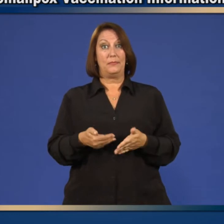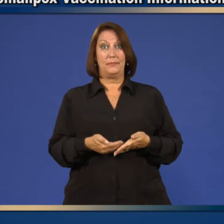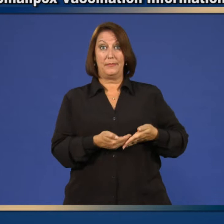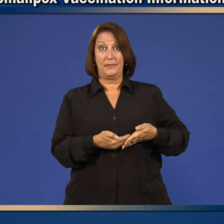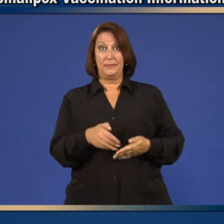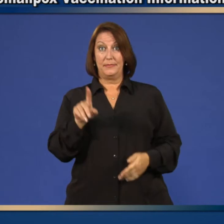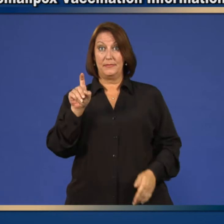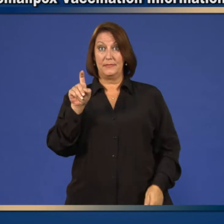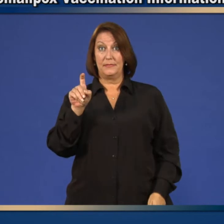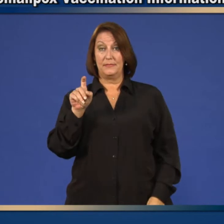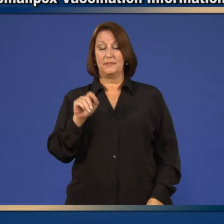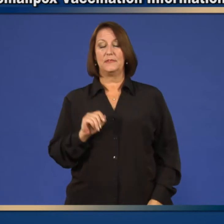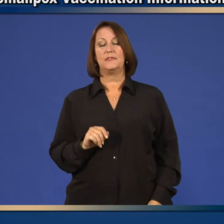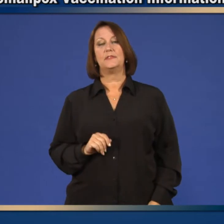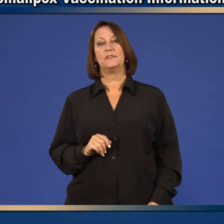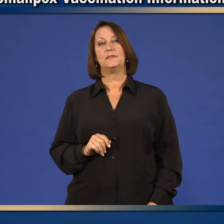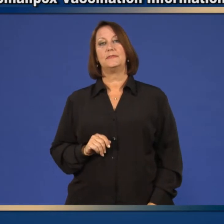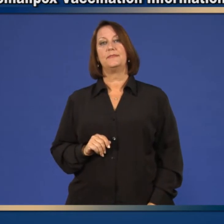miscarriage?